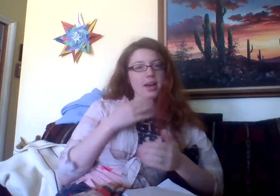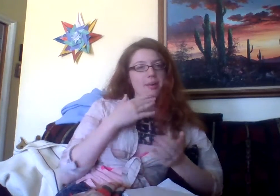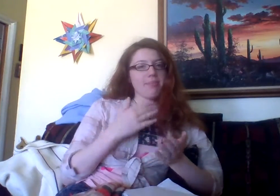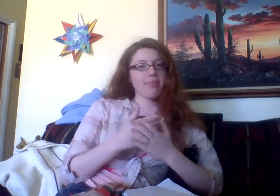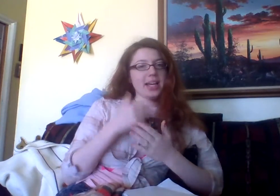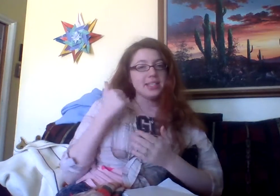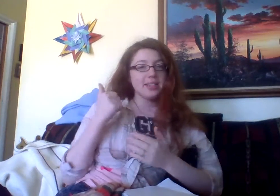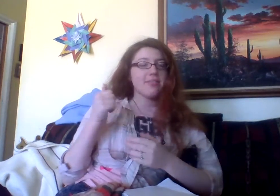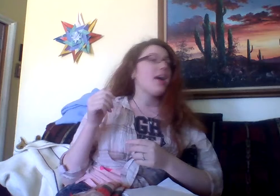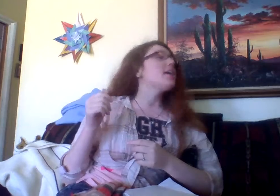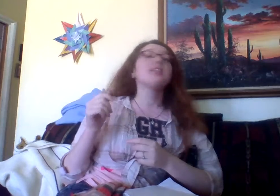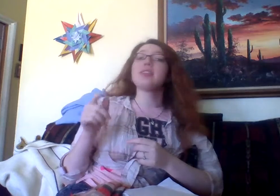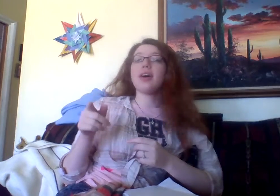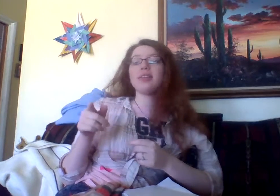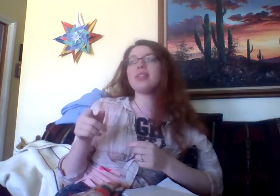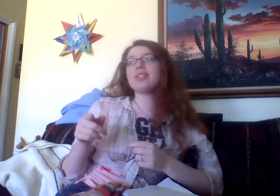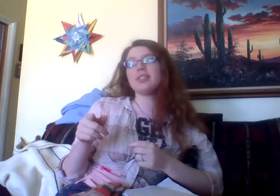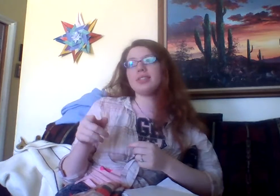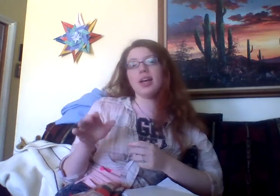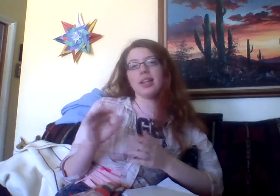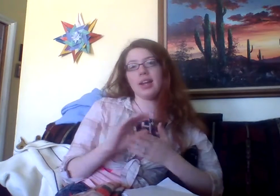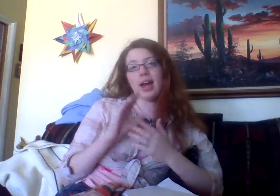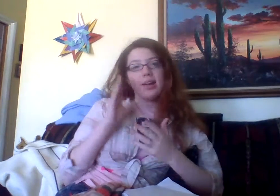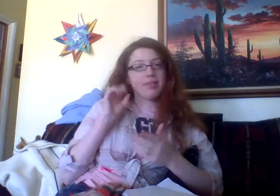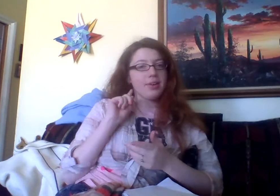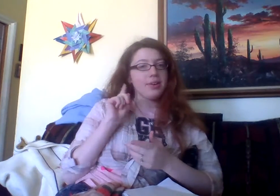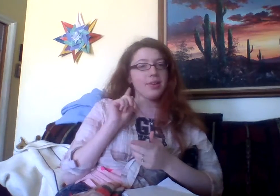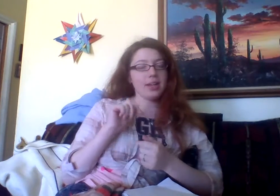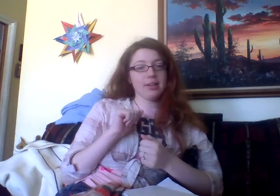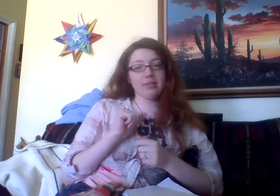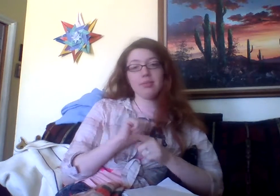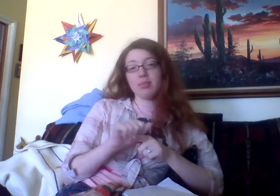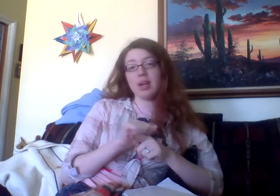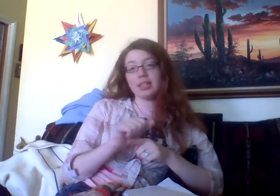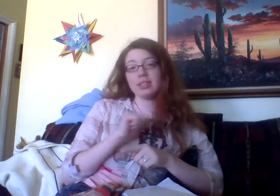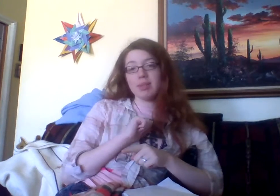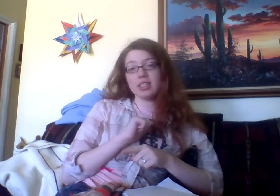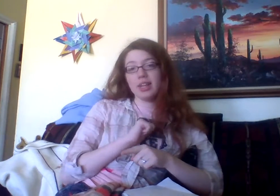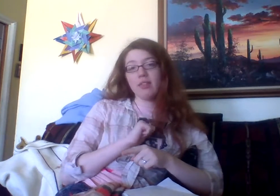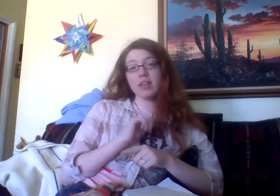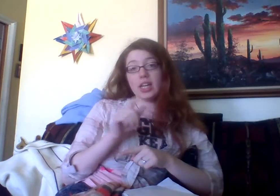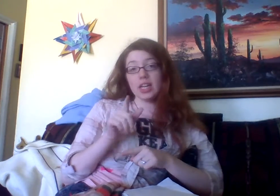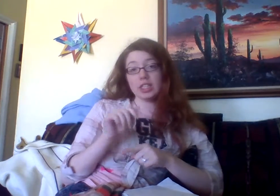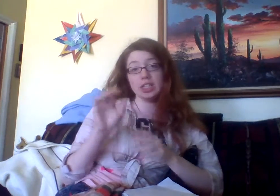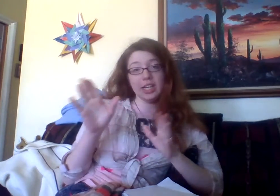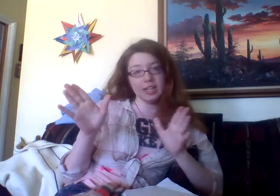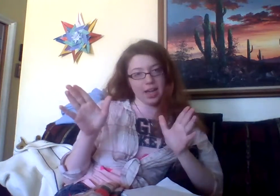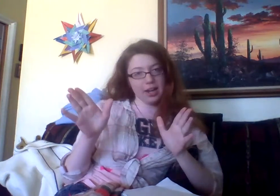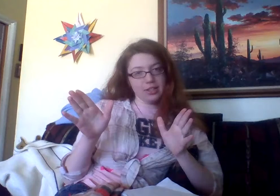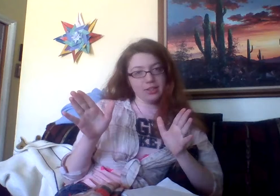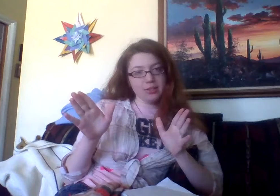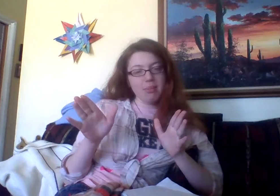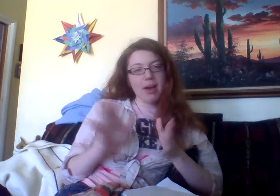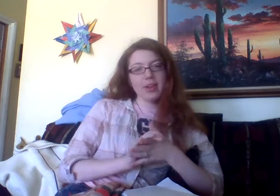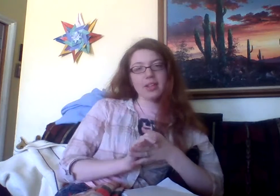The best advice on this that I have heard and practiced myself is get an attitude about